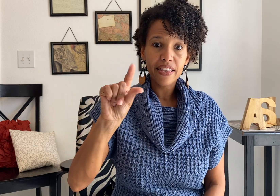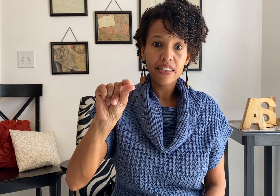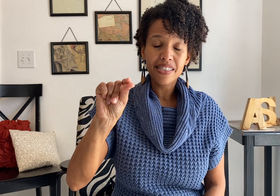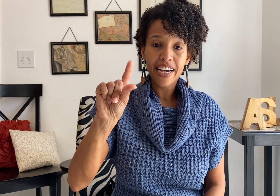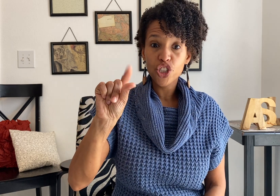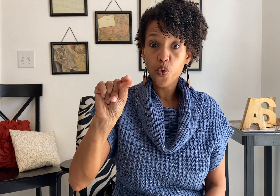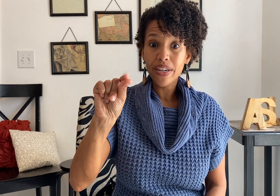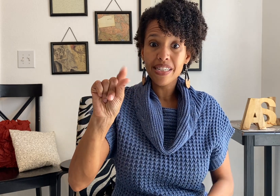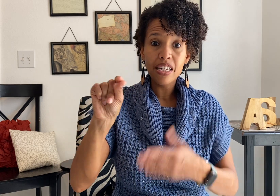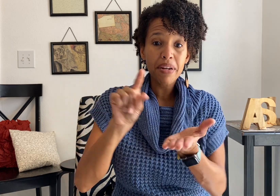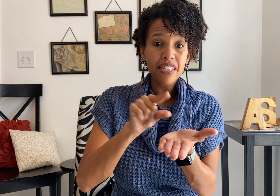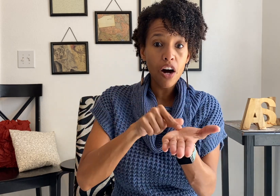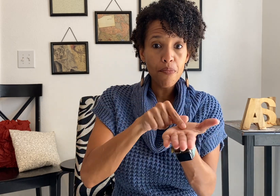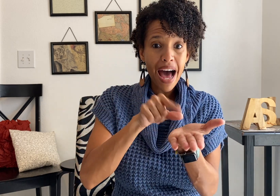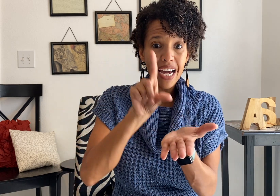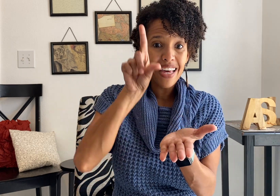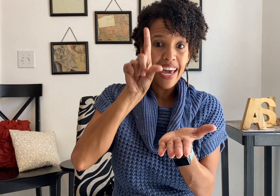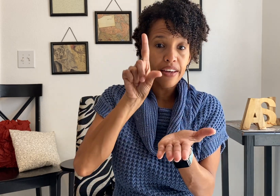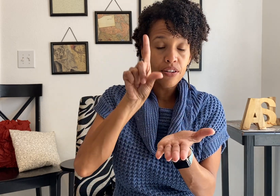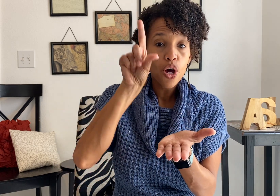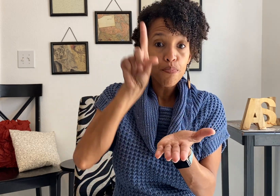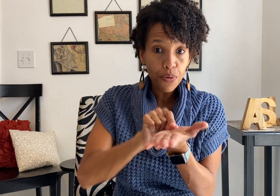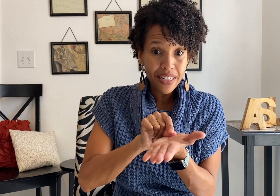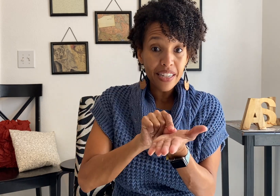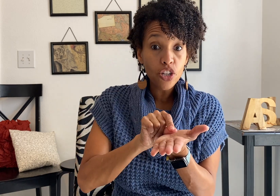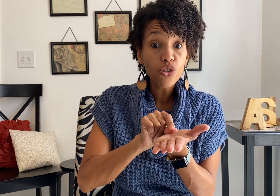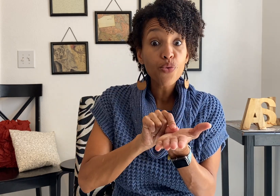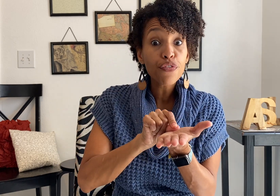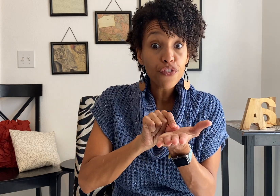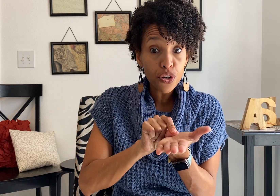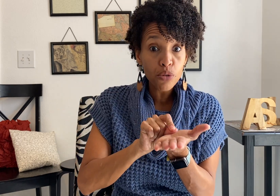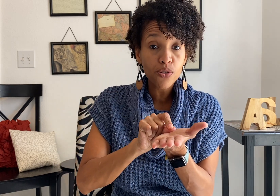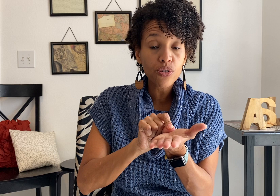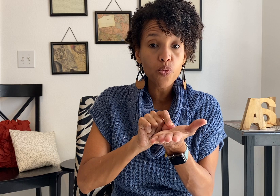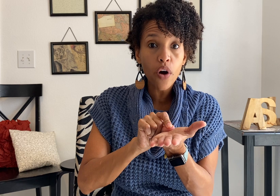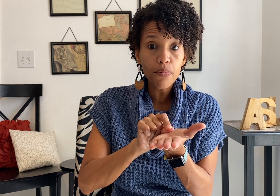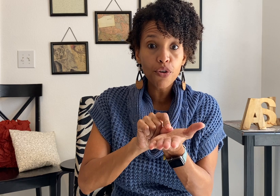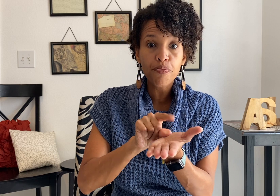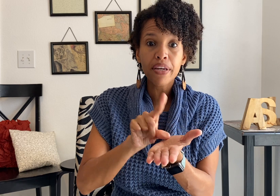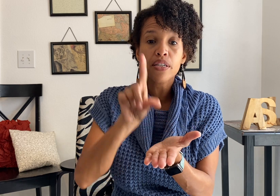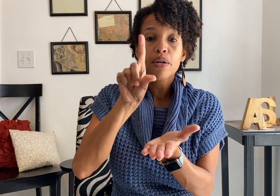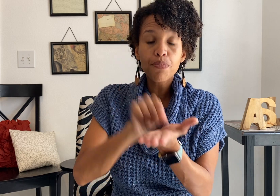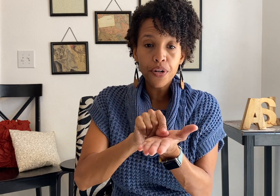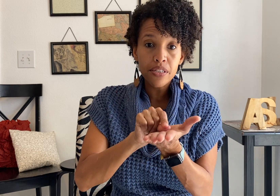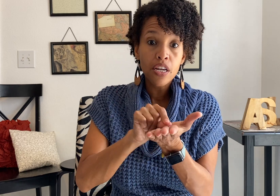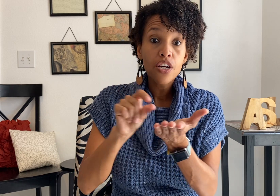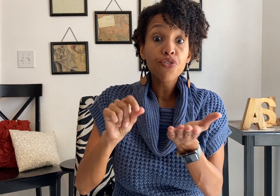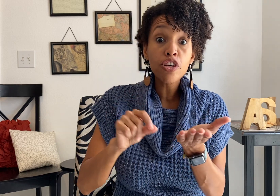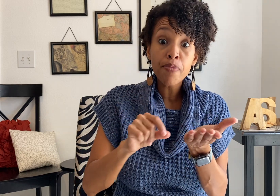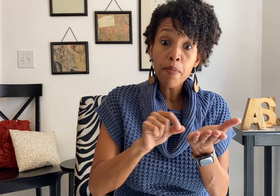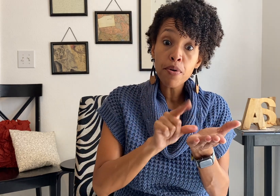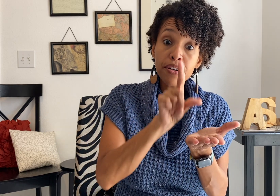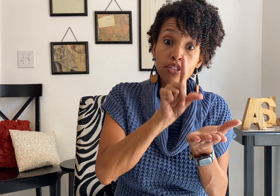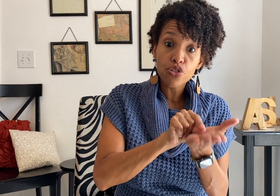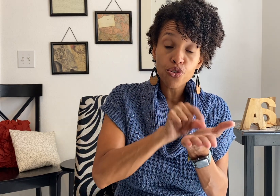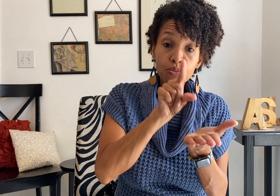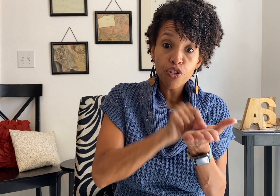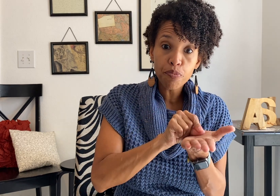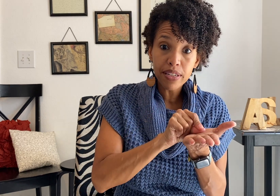the sign 20, but it's on the back of the hand, print. It's also a verb, so it's one movement, print. Newspaper is two